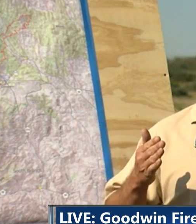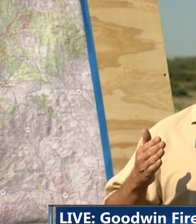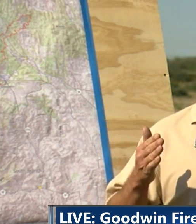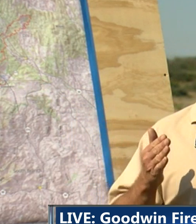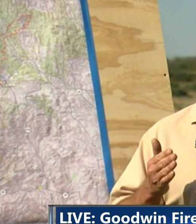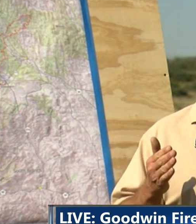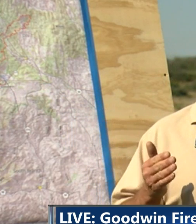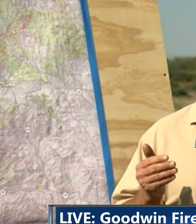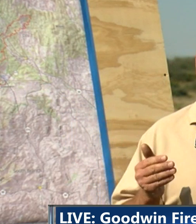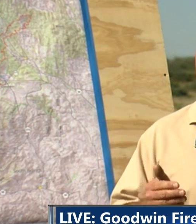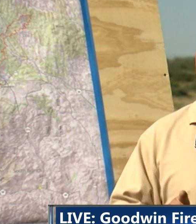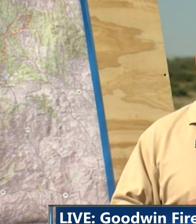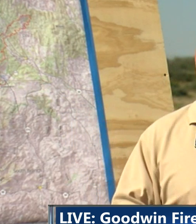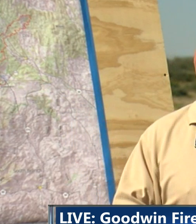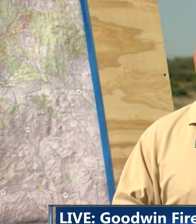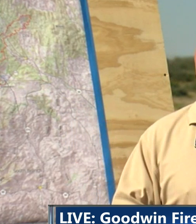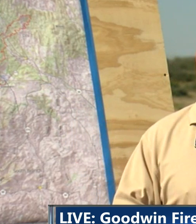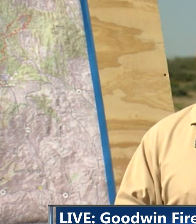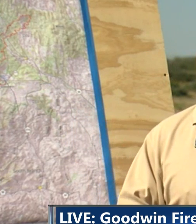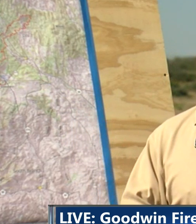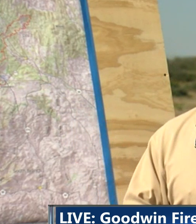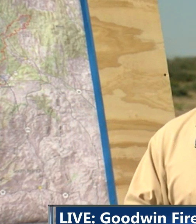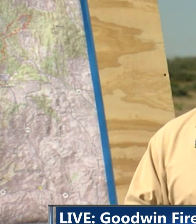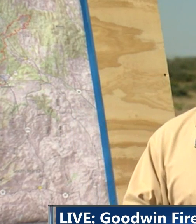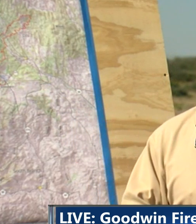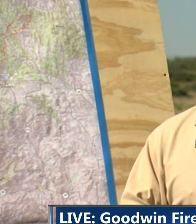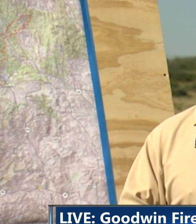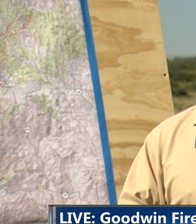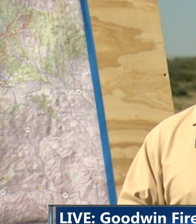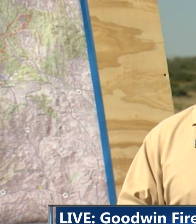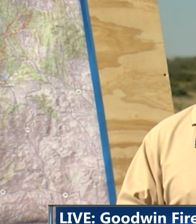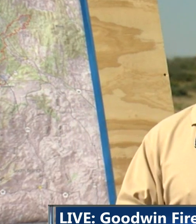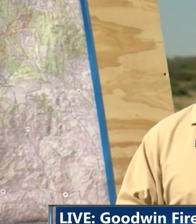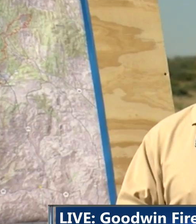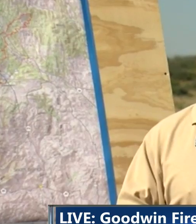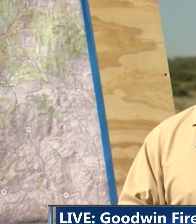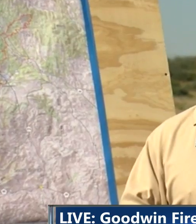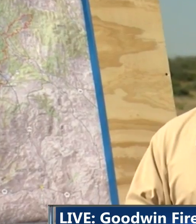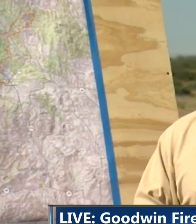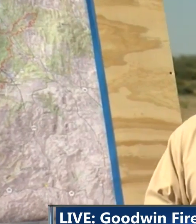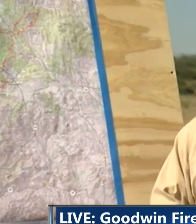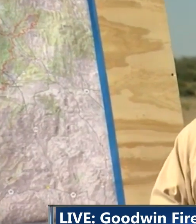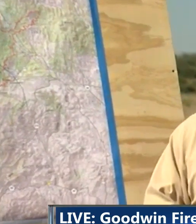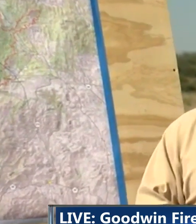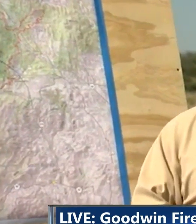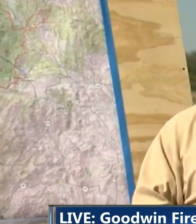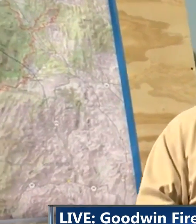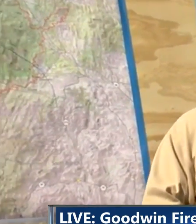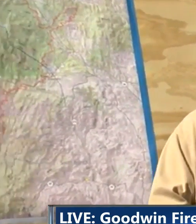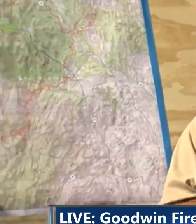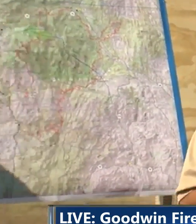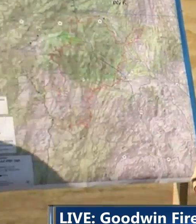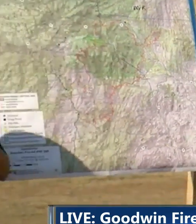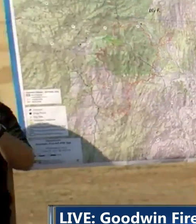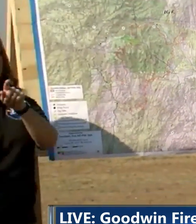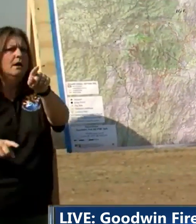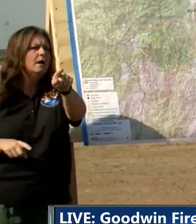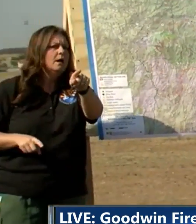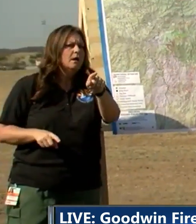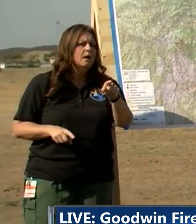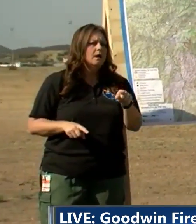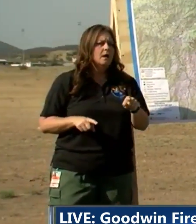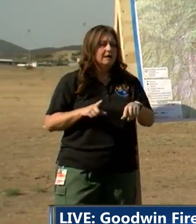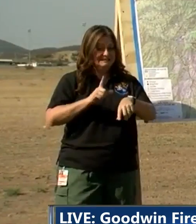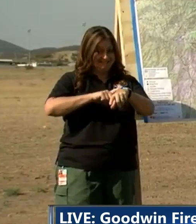go? If you're on the west side of Highway 69, you'd have to evacuate. That's a mandatory evacuation area still. And I just want to know 10 this